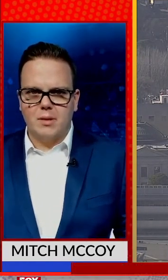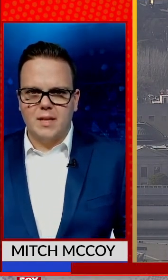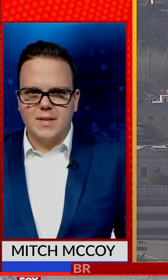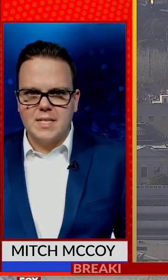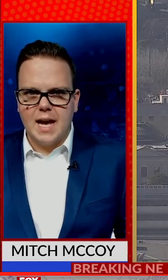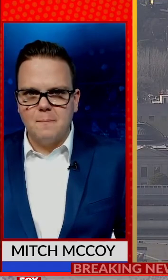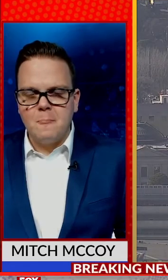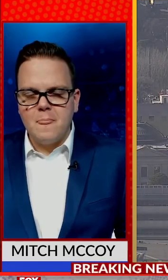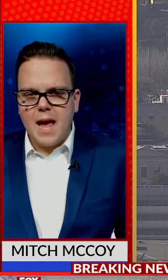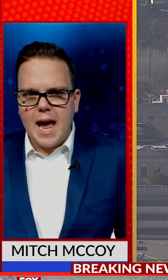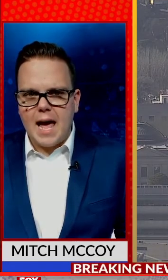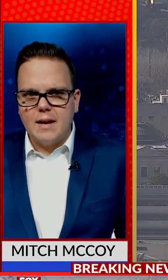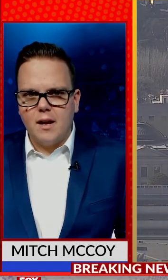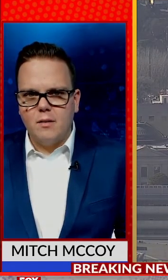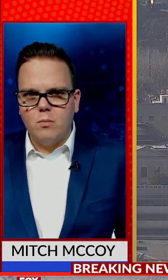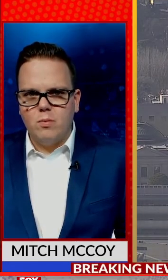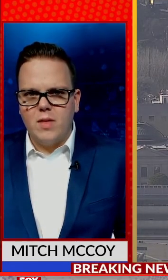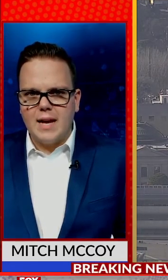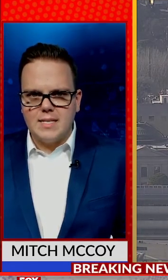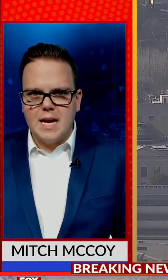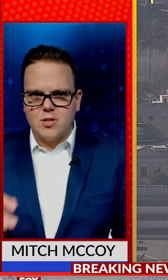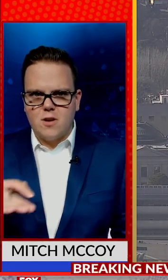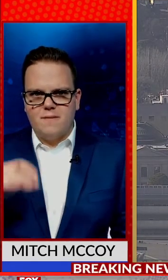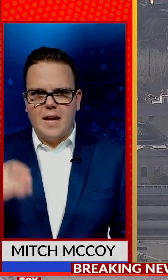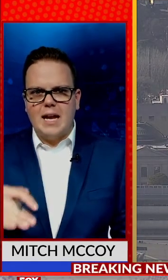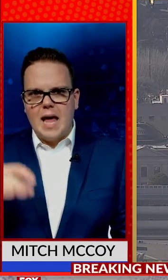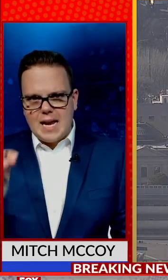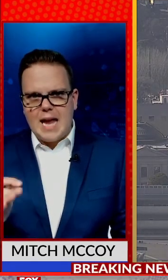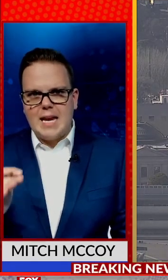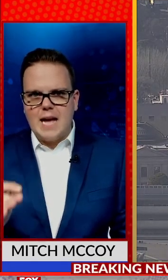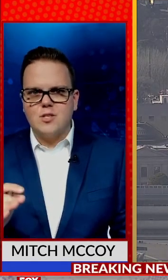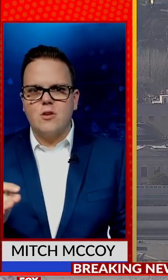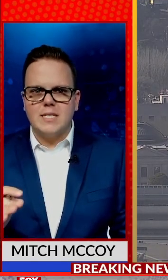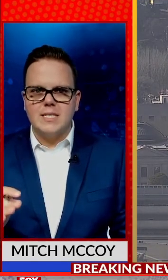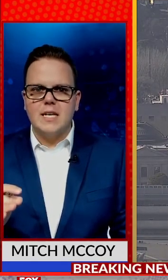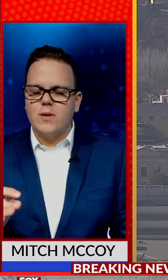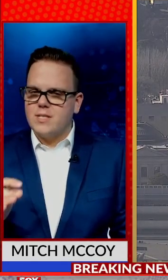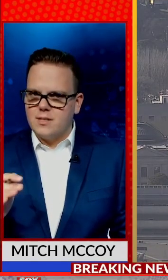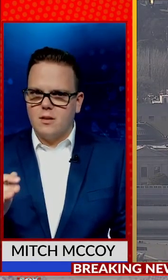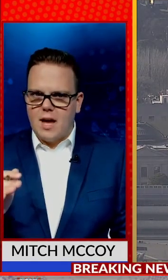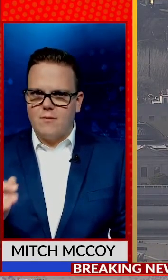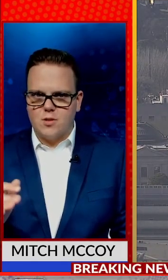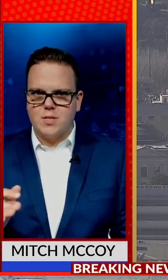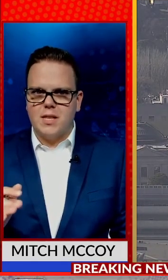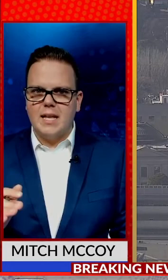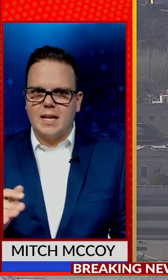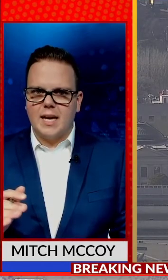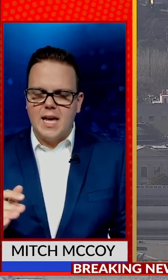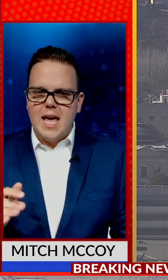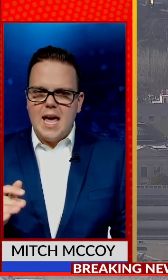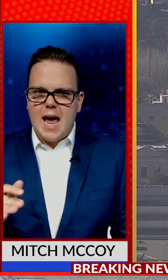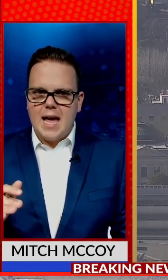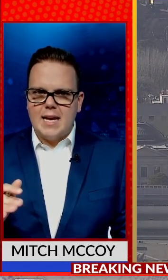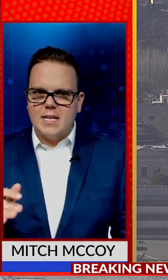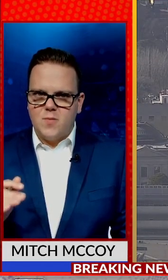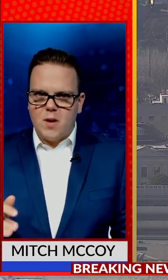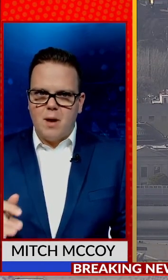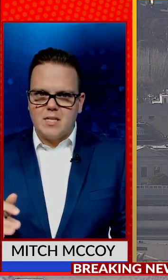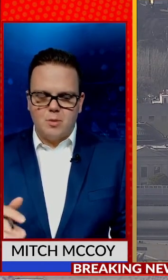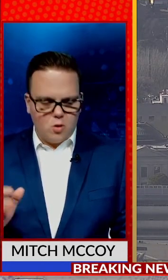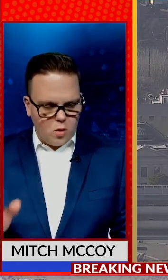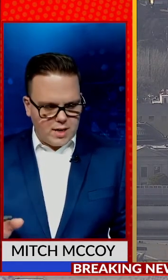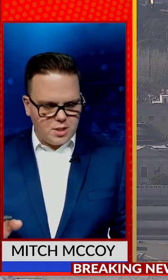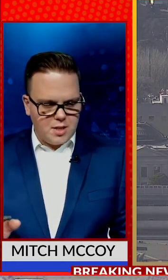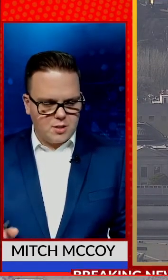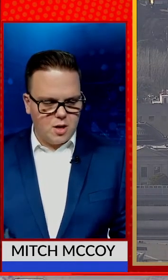34, I believe he said. And that is now starting to flatline, and it has started to decrease ever so slightly. And it is very